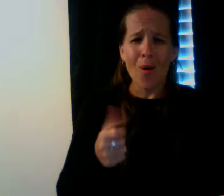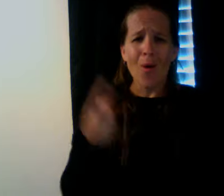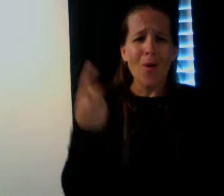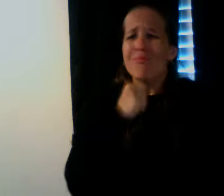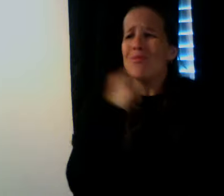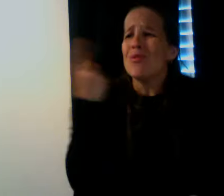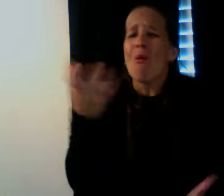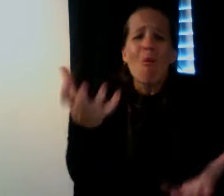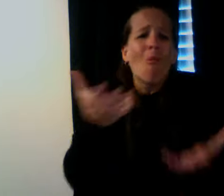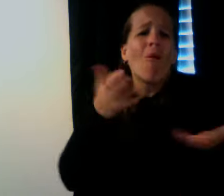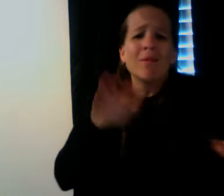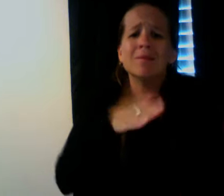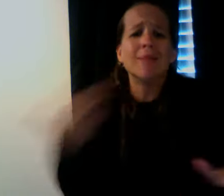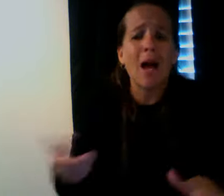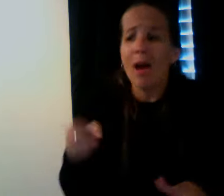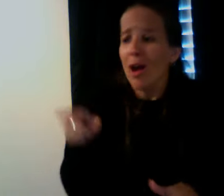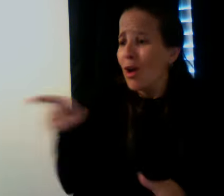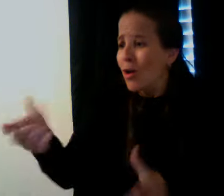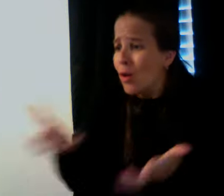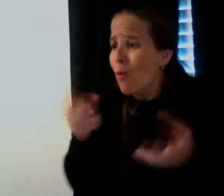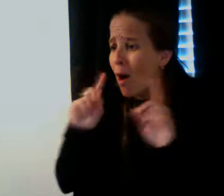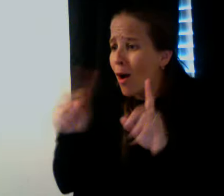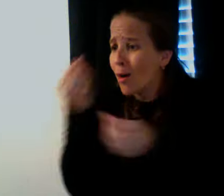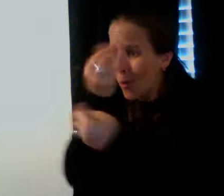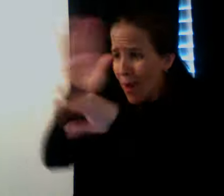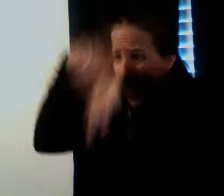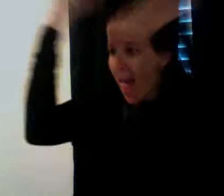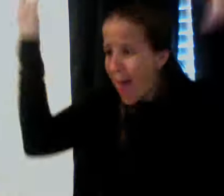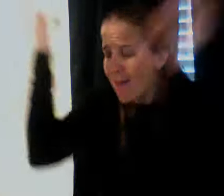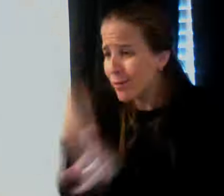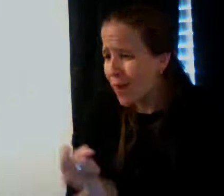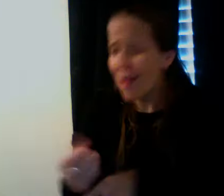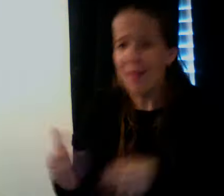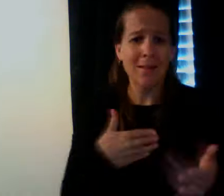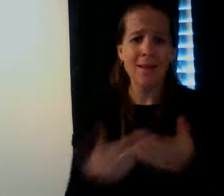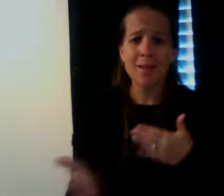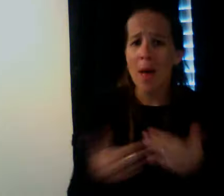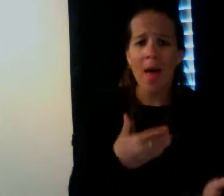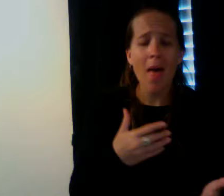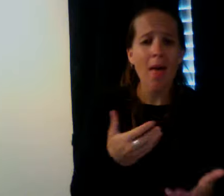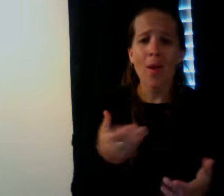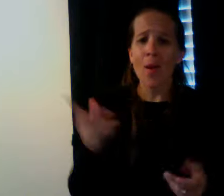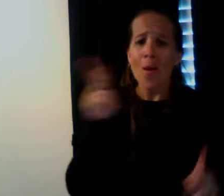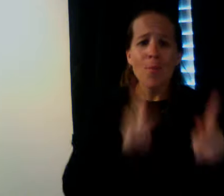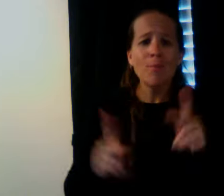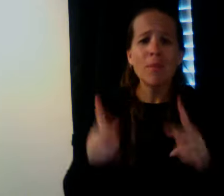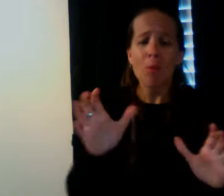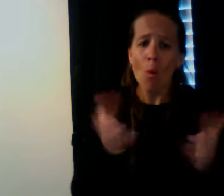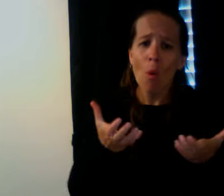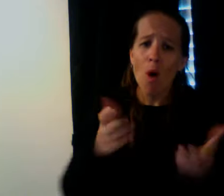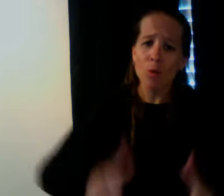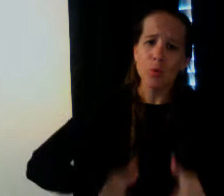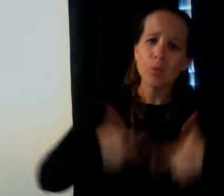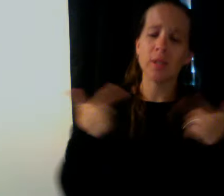we all share. No one has ever escaped it. And that is as it should be, because death is very likely the